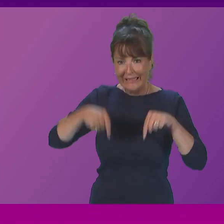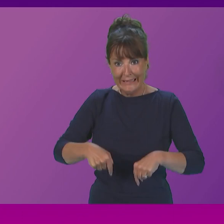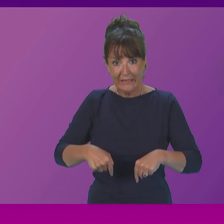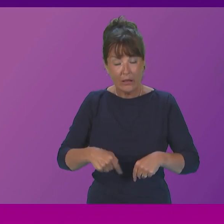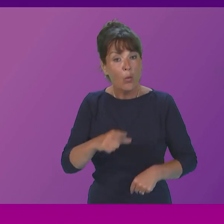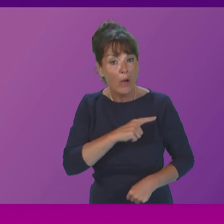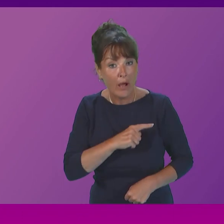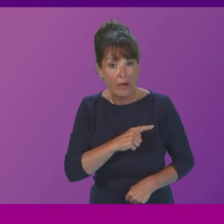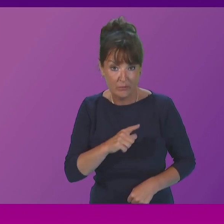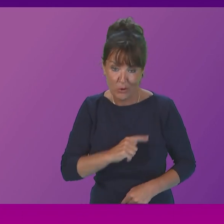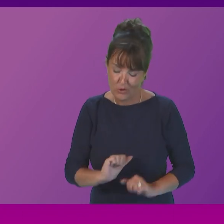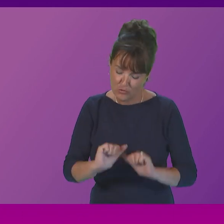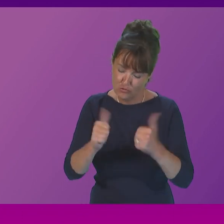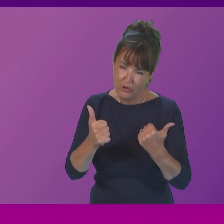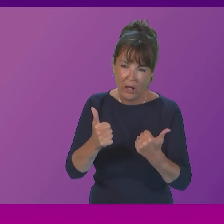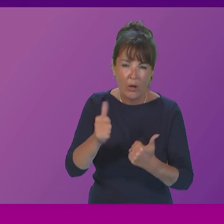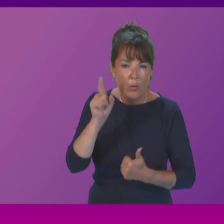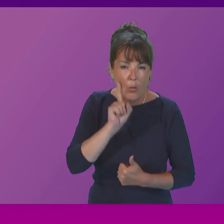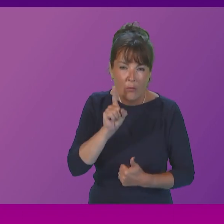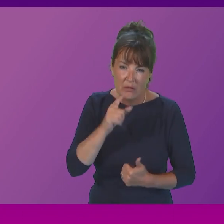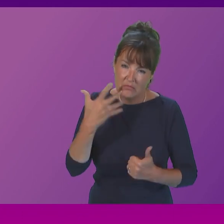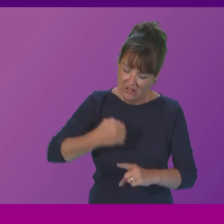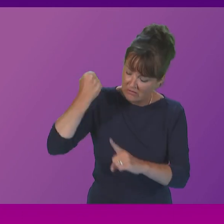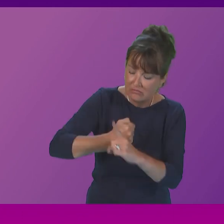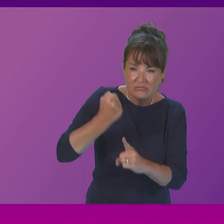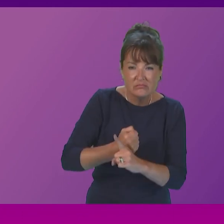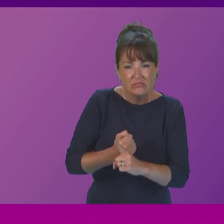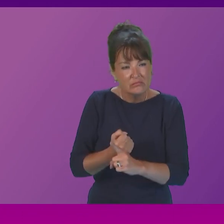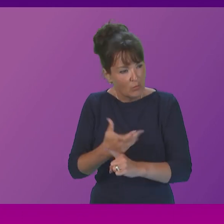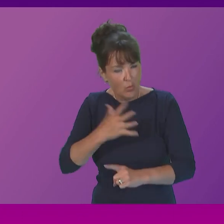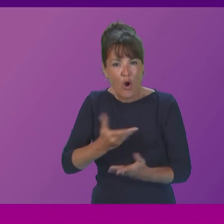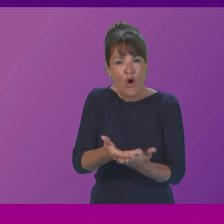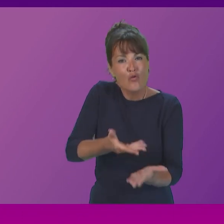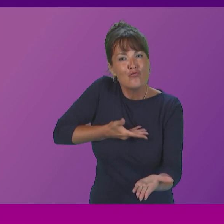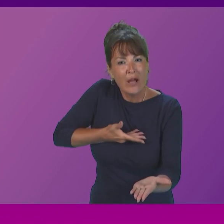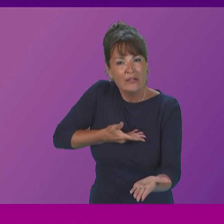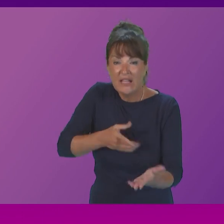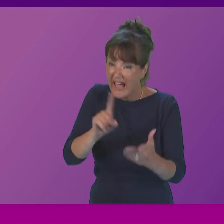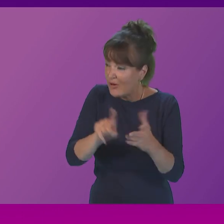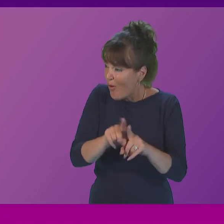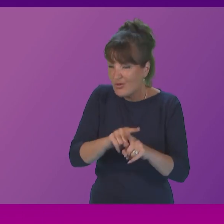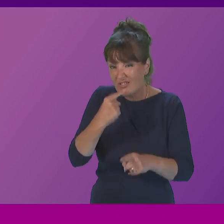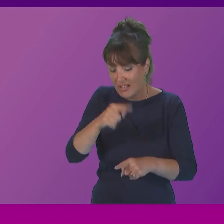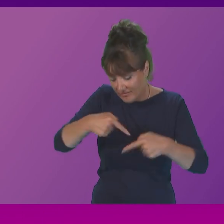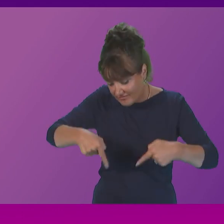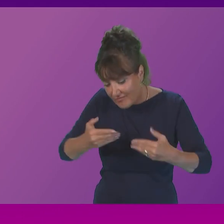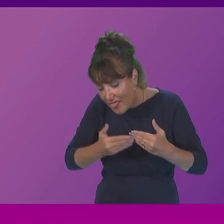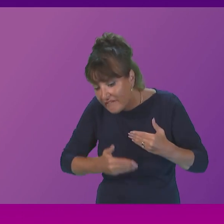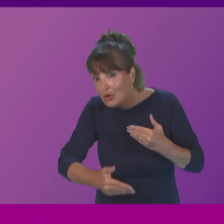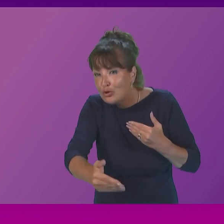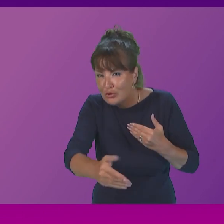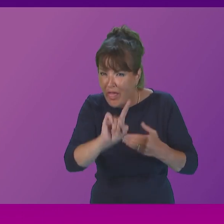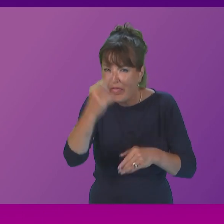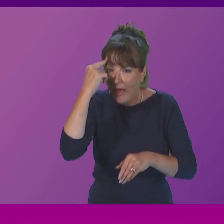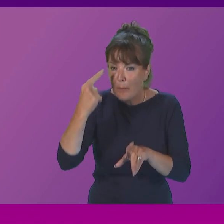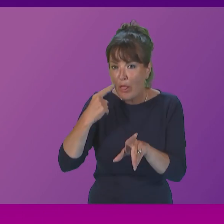before us, many people will come after us. And what was so right that was said earlier is don't shut the door behind you, extend an olive branch. It doesn't